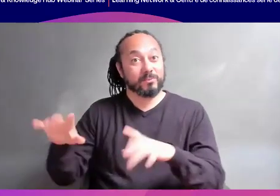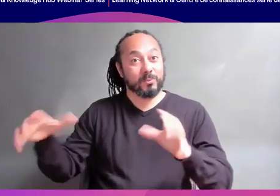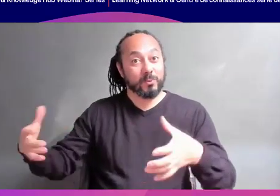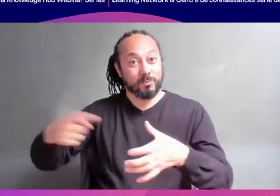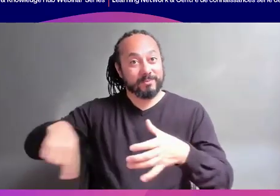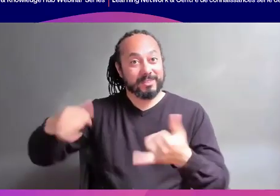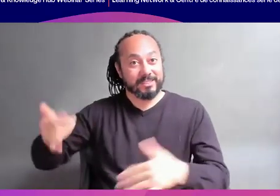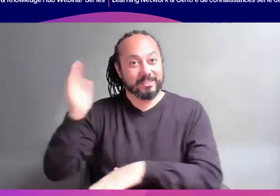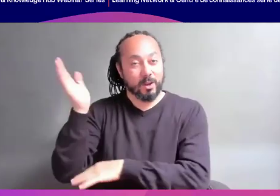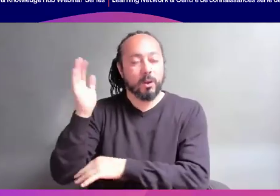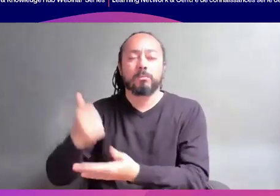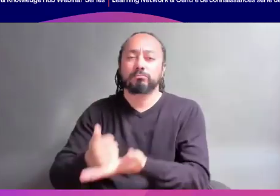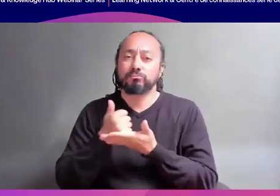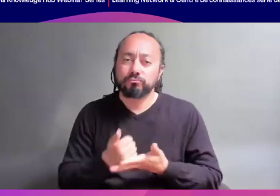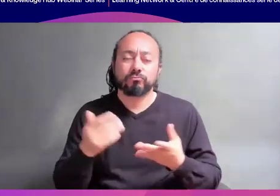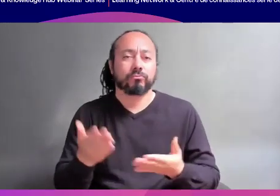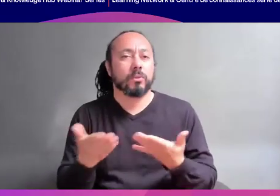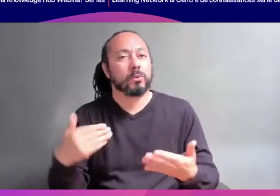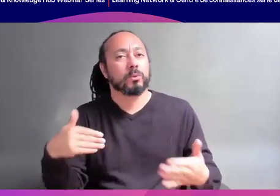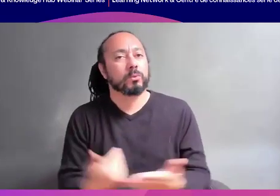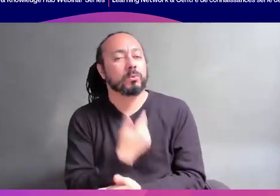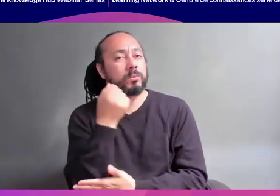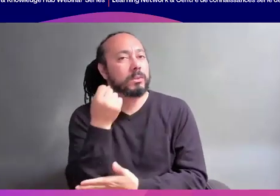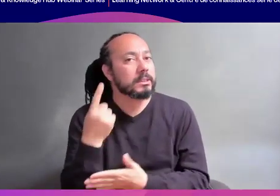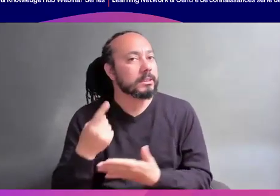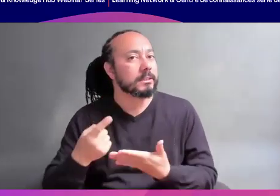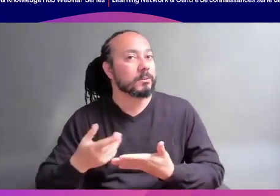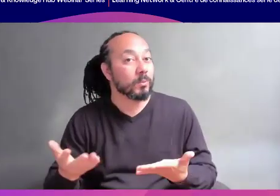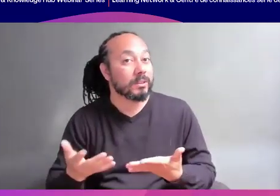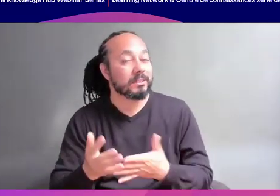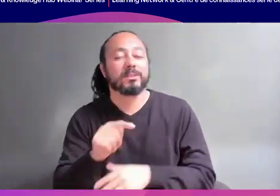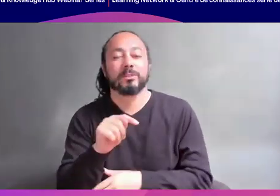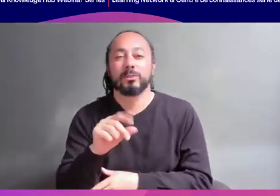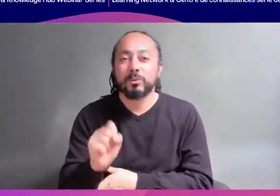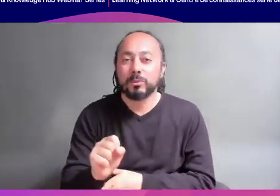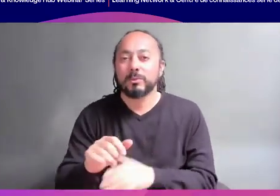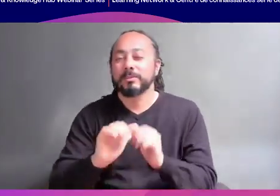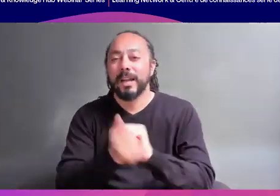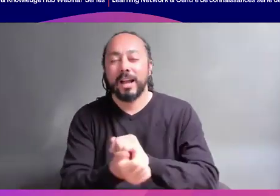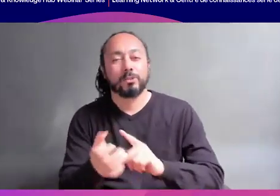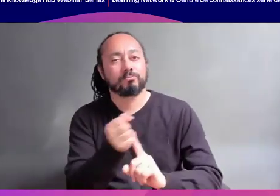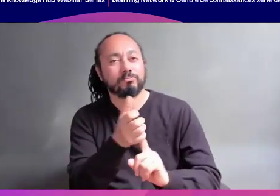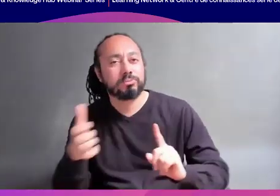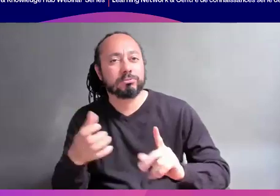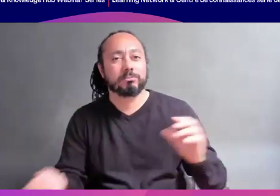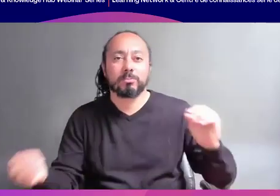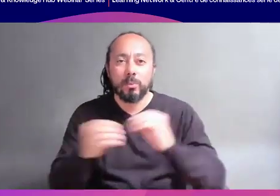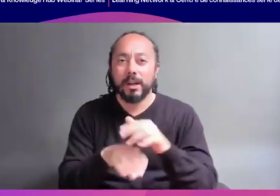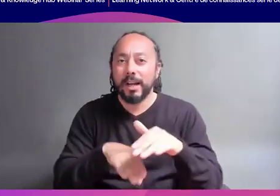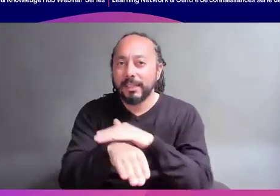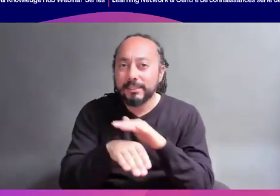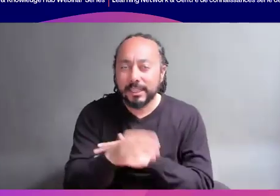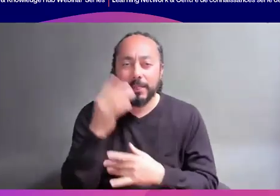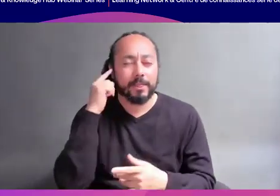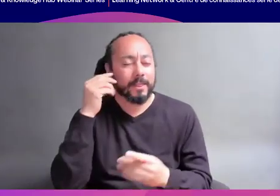to help offer us new understanding of the tools, ways to expand access, think about wait